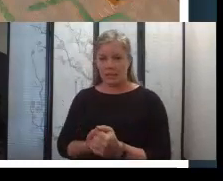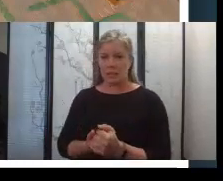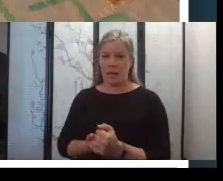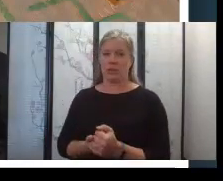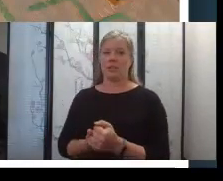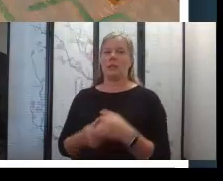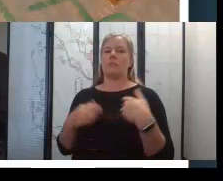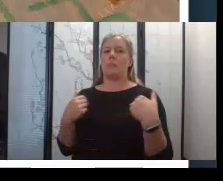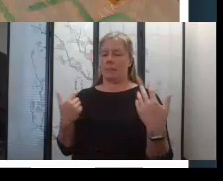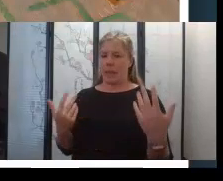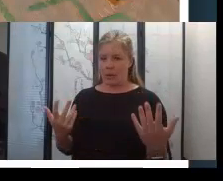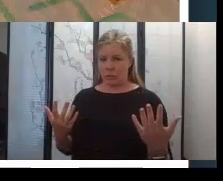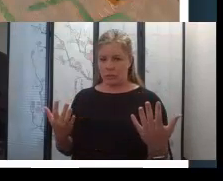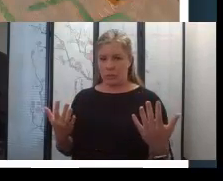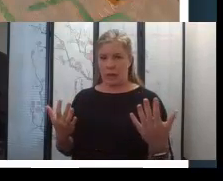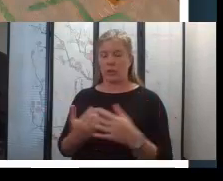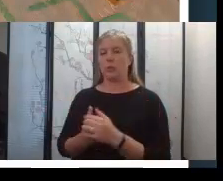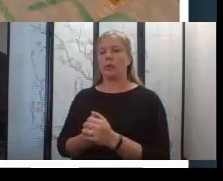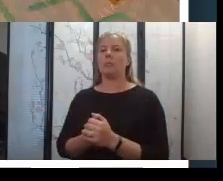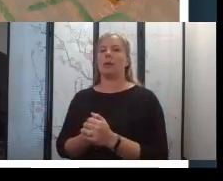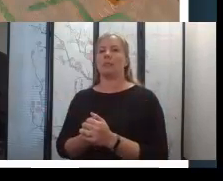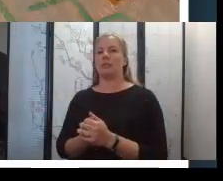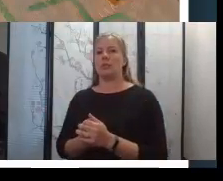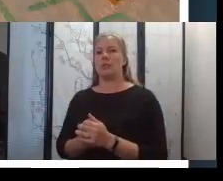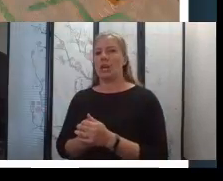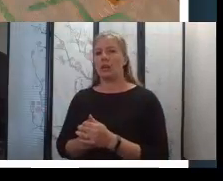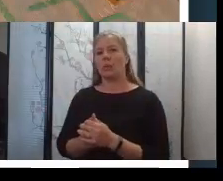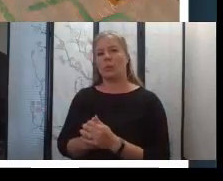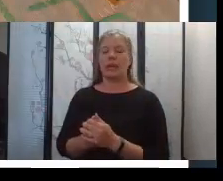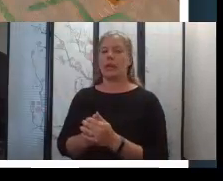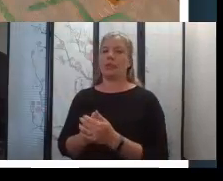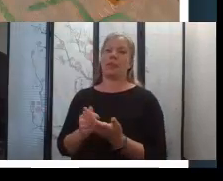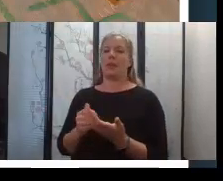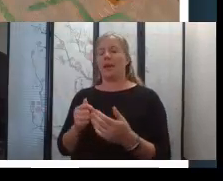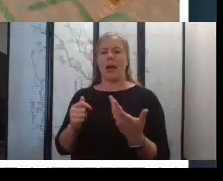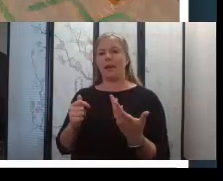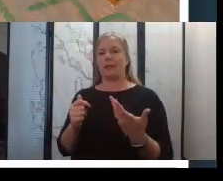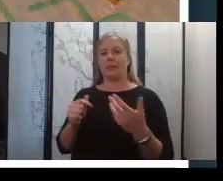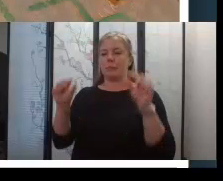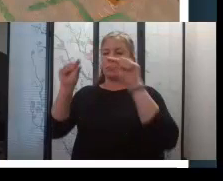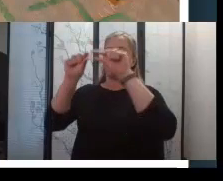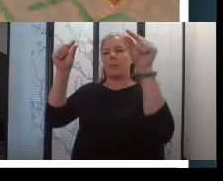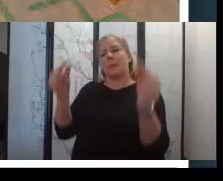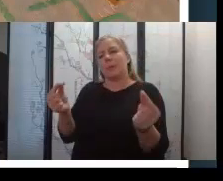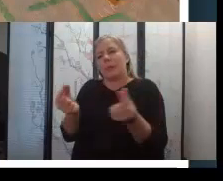in ASL, how would you do that? You wouldn't be able to start with